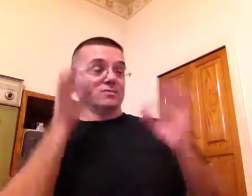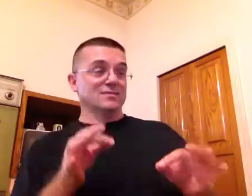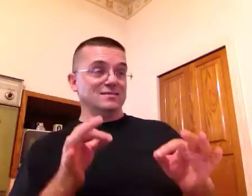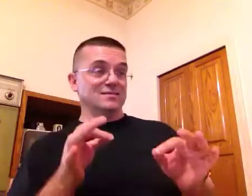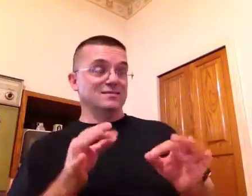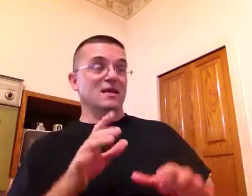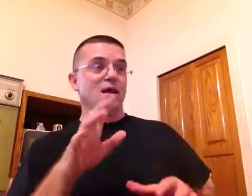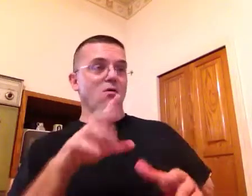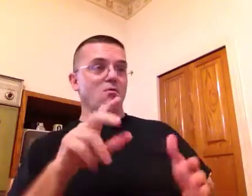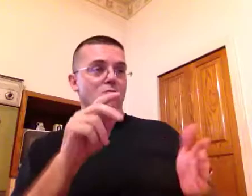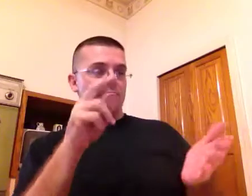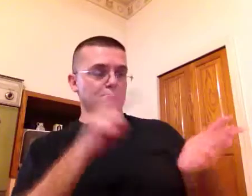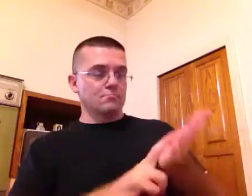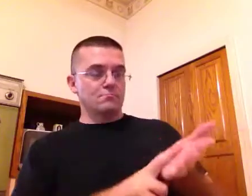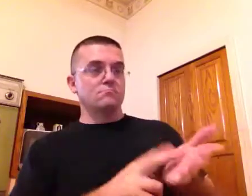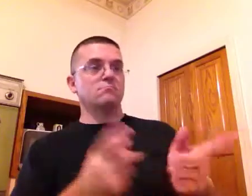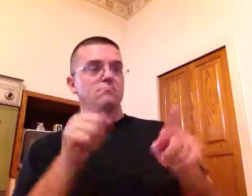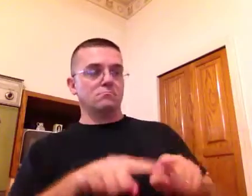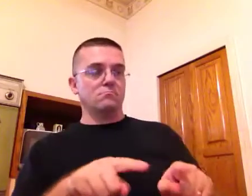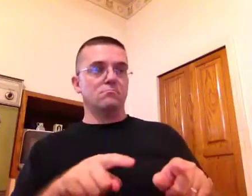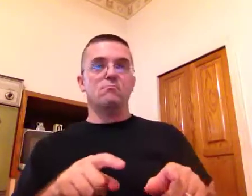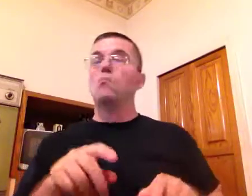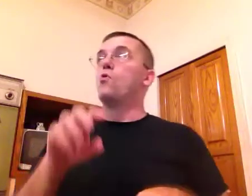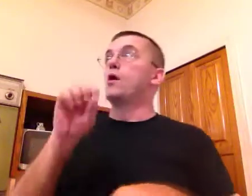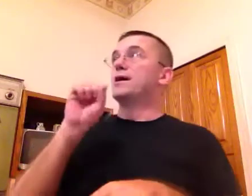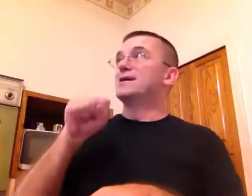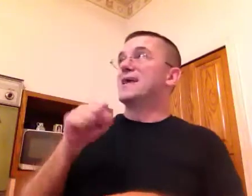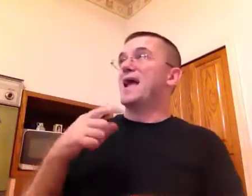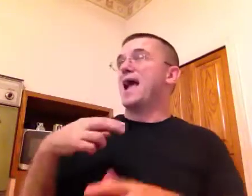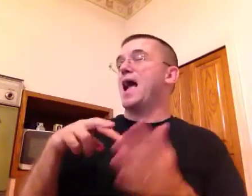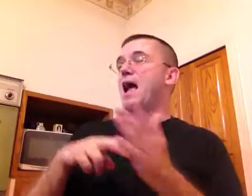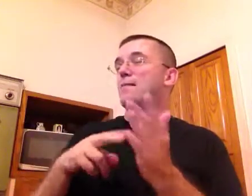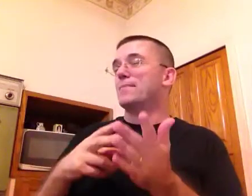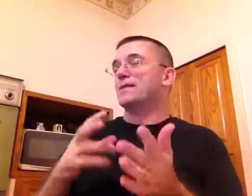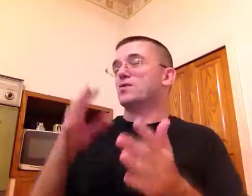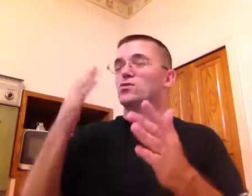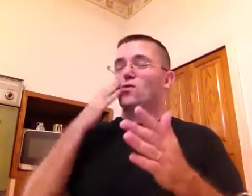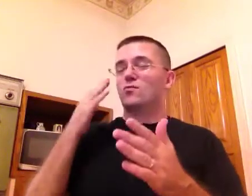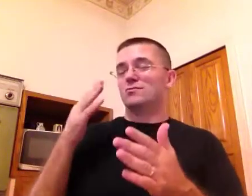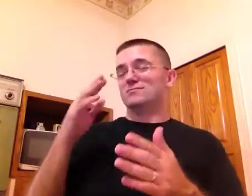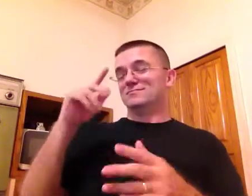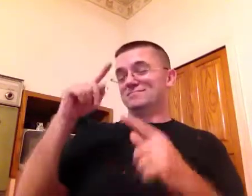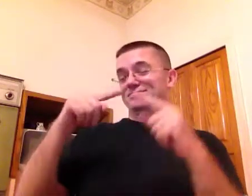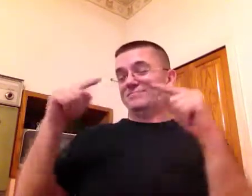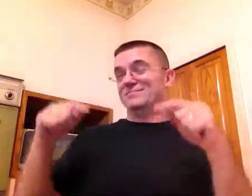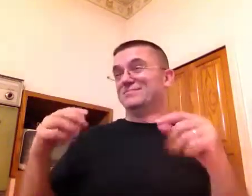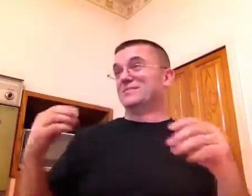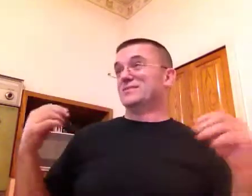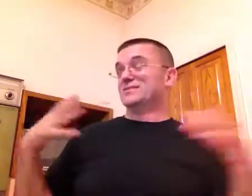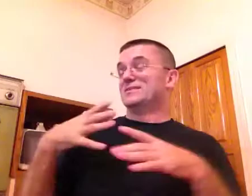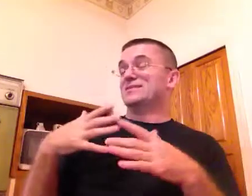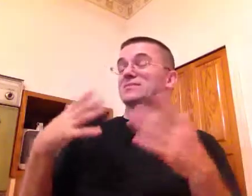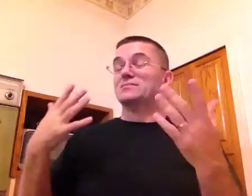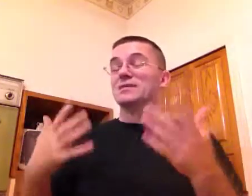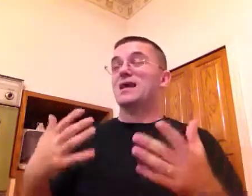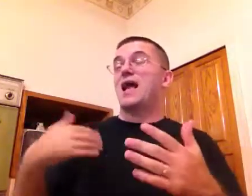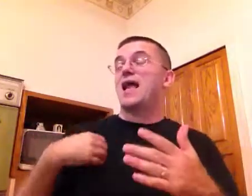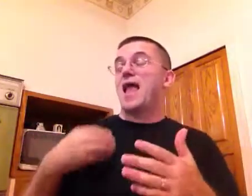as you've drawn them up, right? Well, yeah, I mean, the market days like today scares me. Yeah, I have money in the market, you know what I mean?